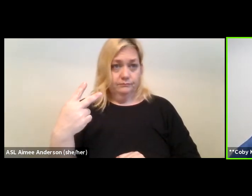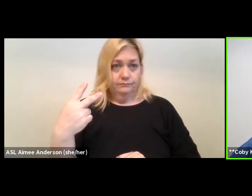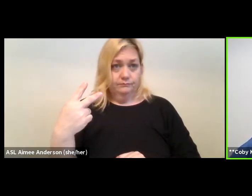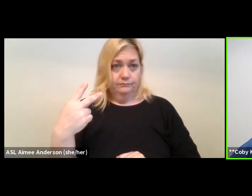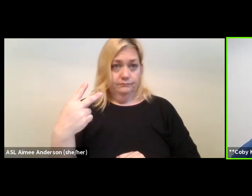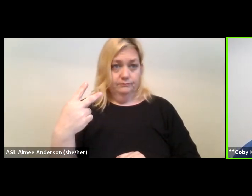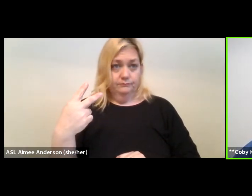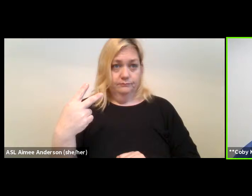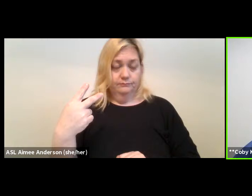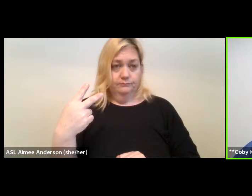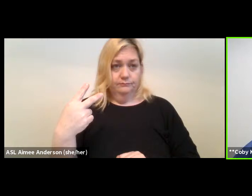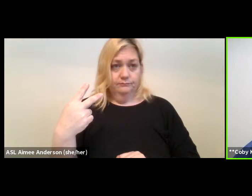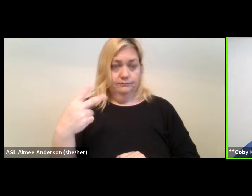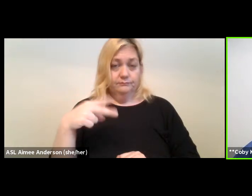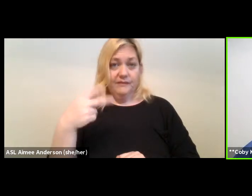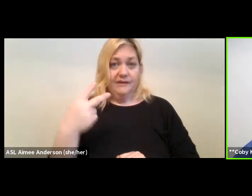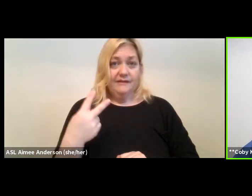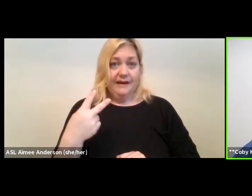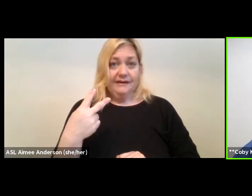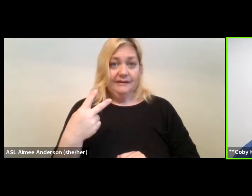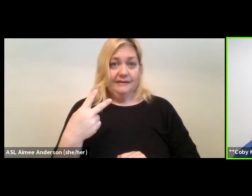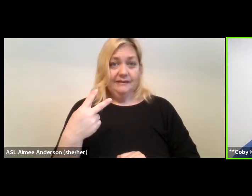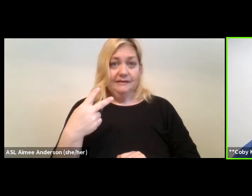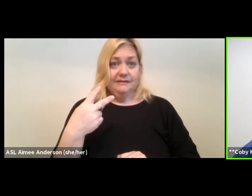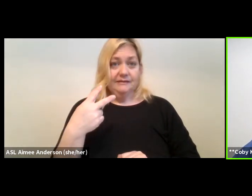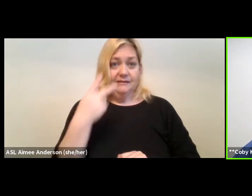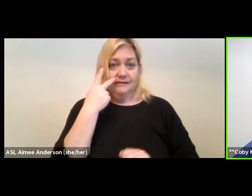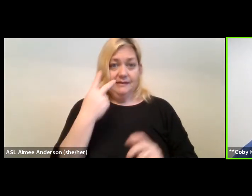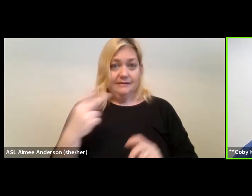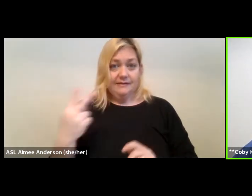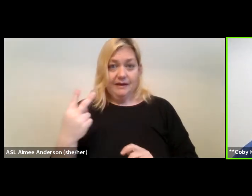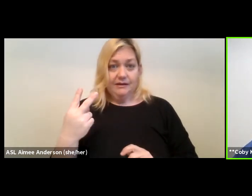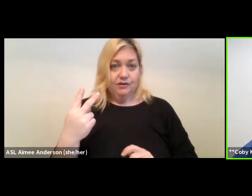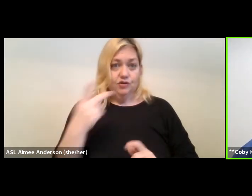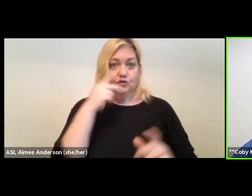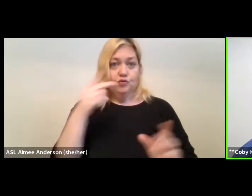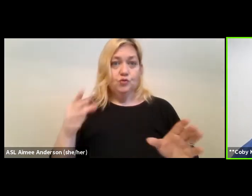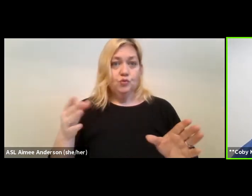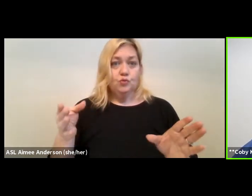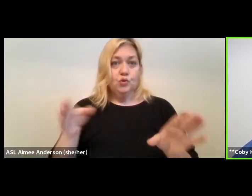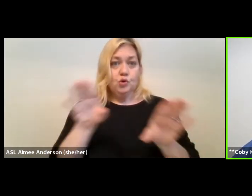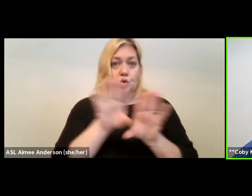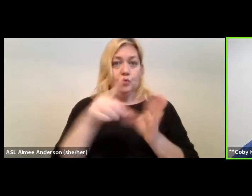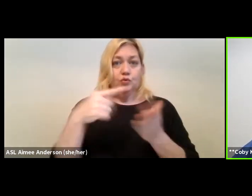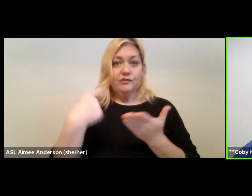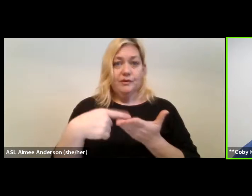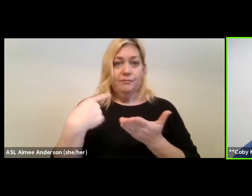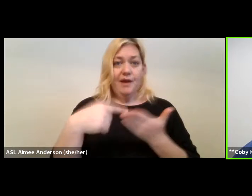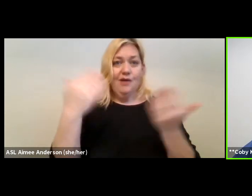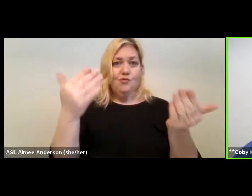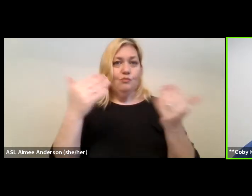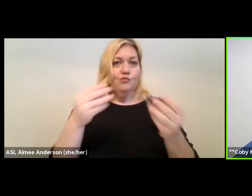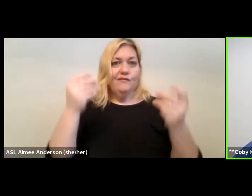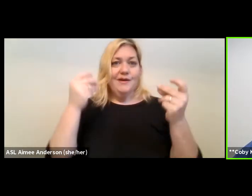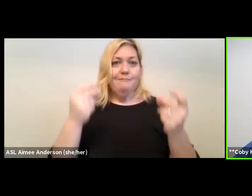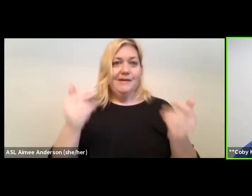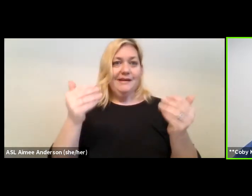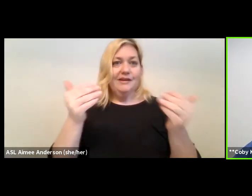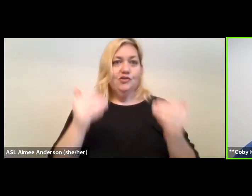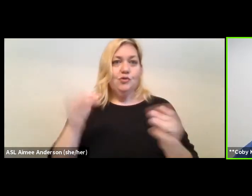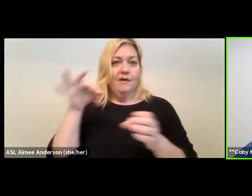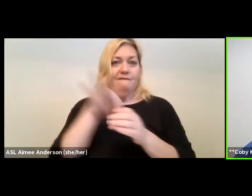there a second? I see a second to close debate. we'll move immediately to a